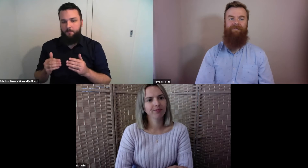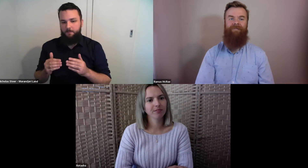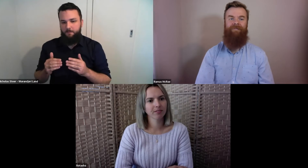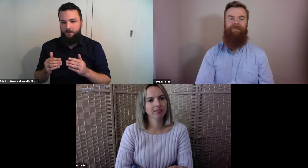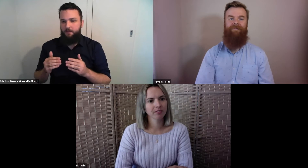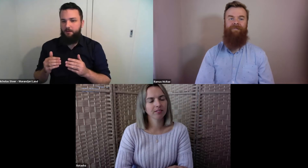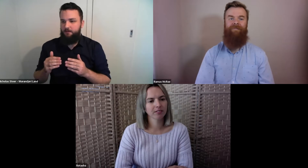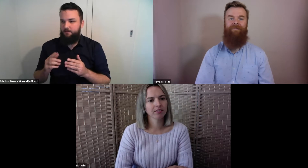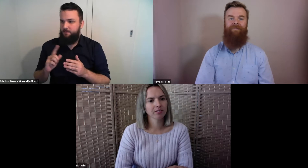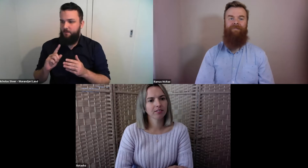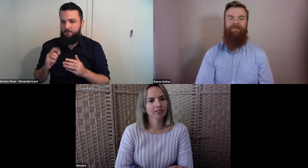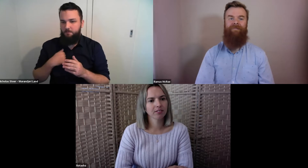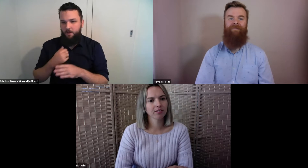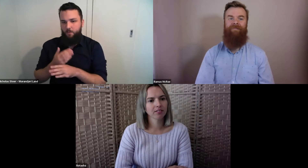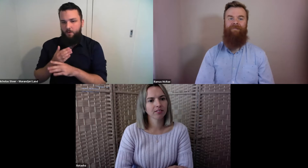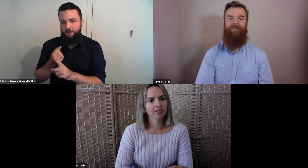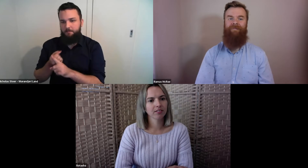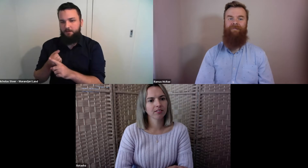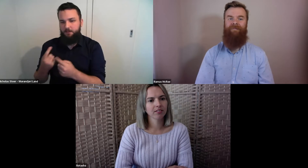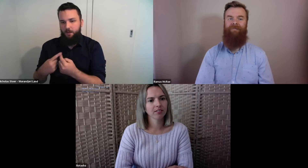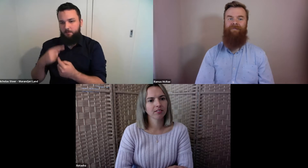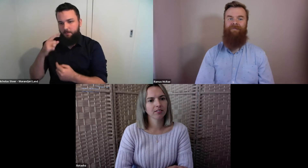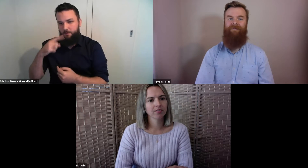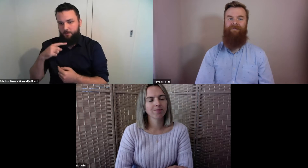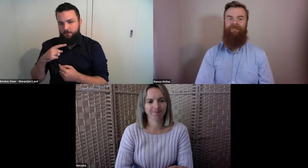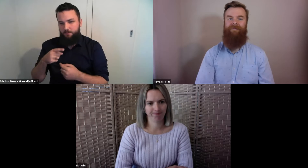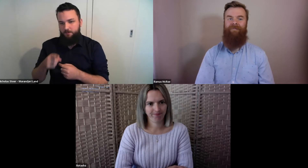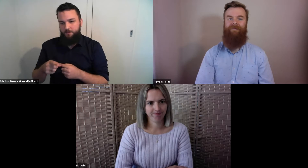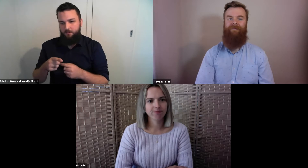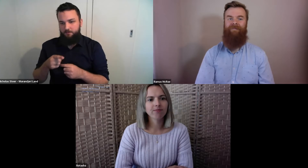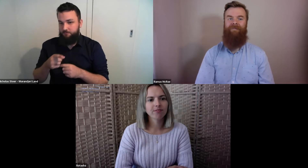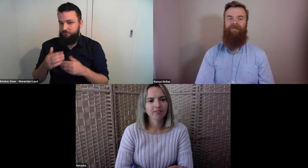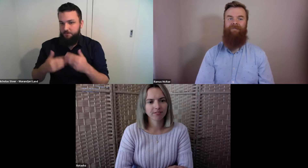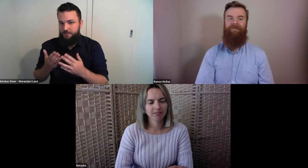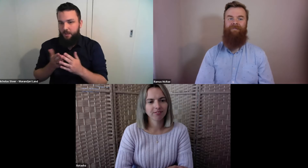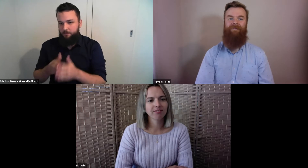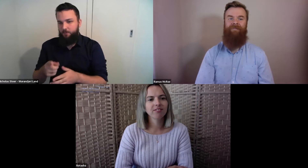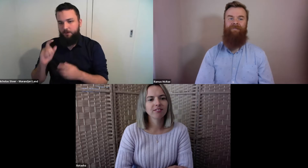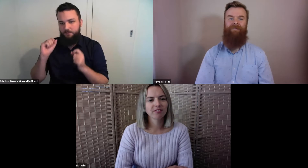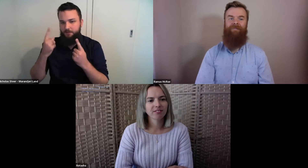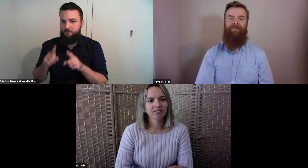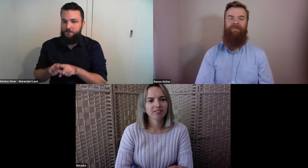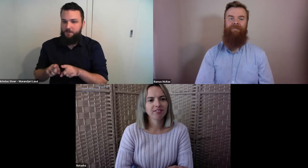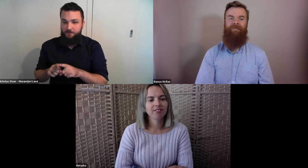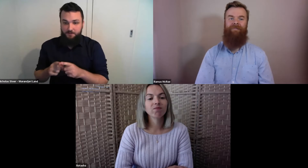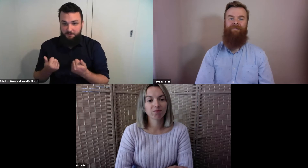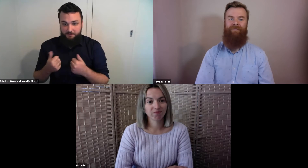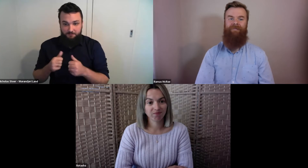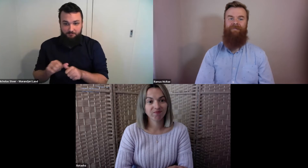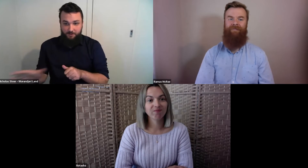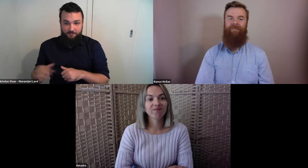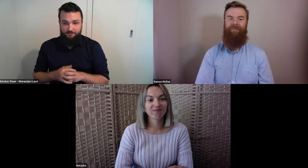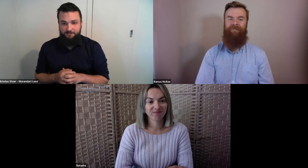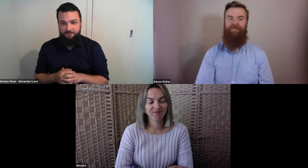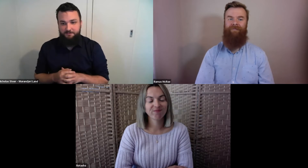Yeah, I think it's also good also to step back and consider what impact your work has on the wider community.